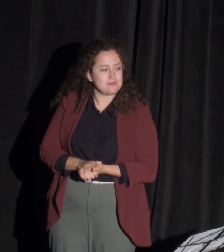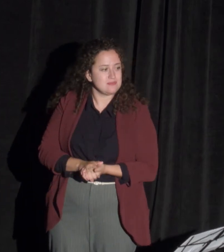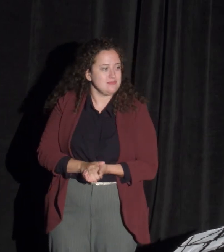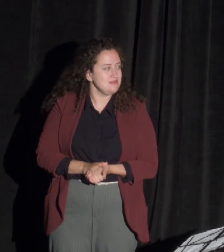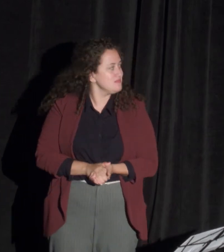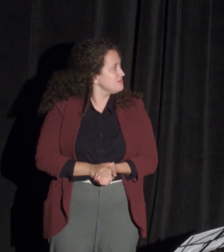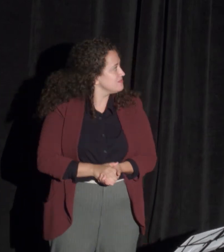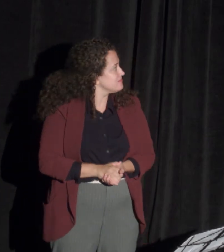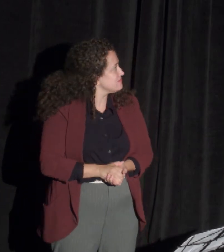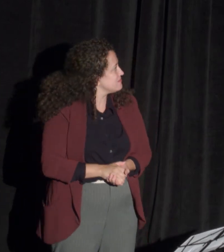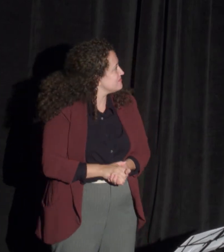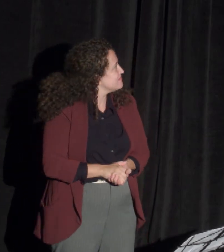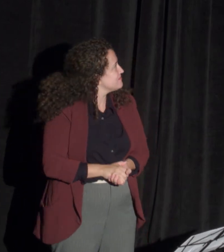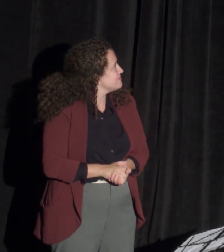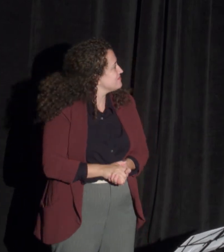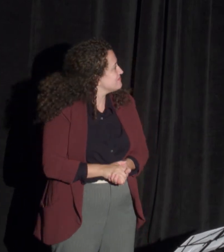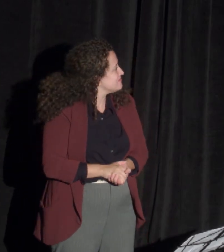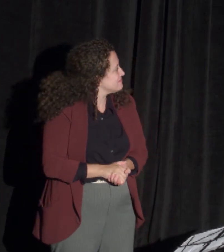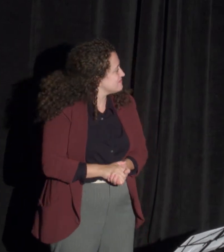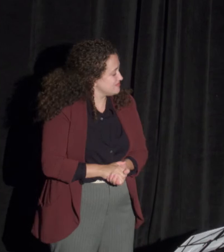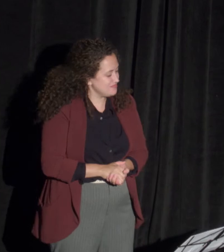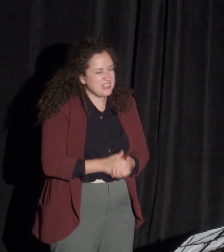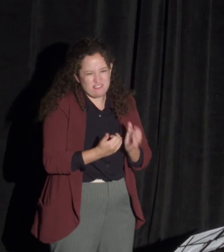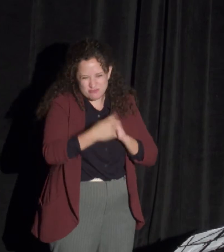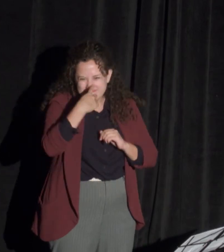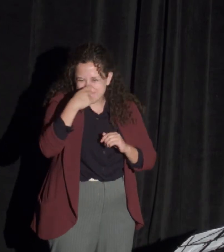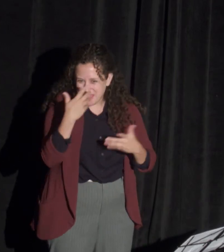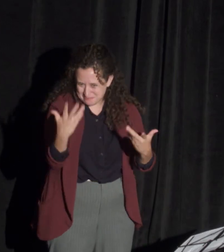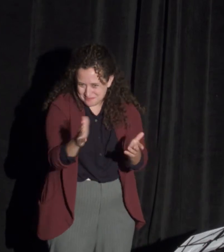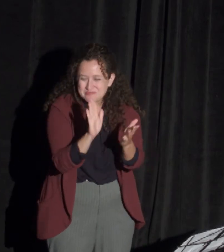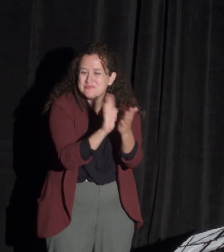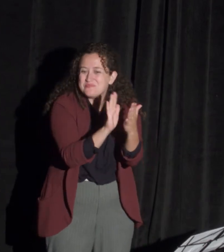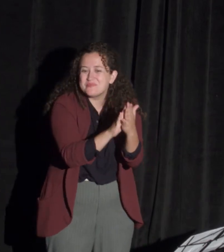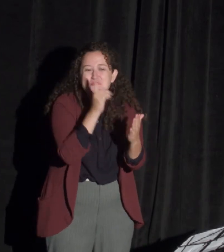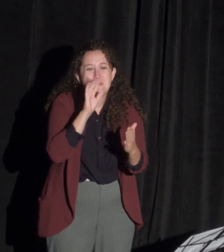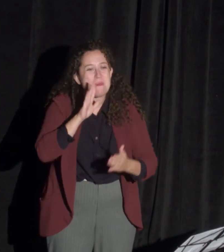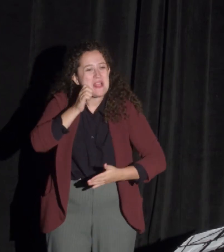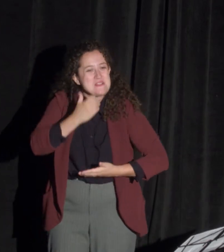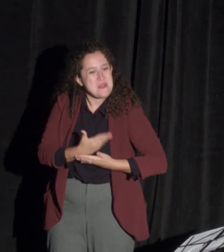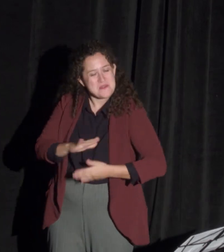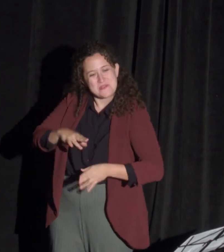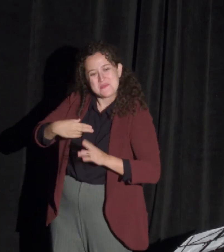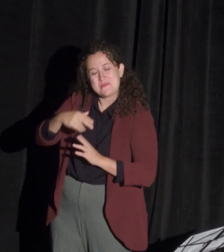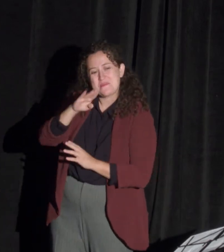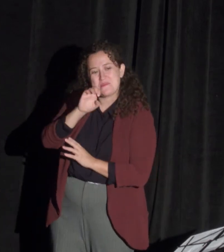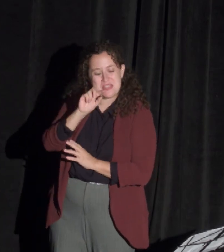All right, so everyone, please give a warm welcome to my daughter, Beatrix Neville-Ali.